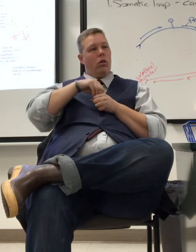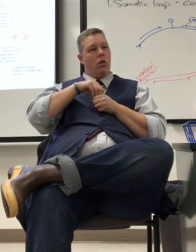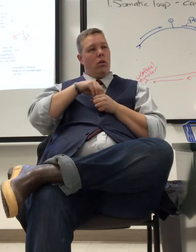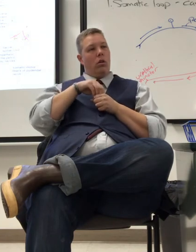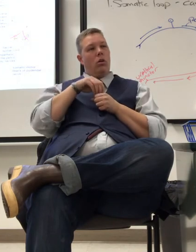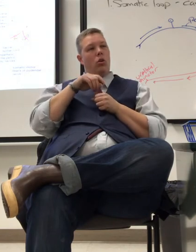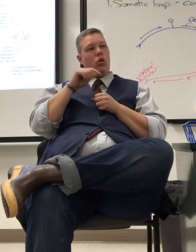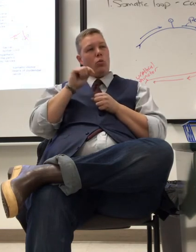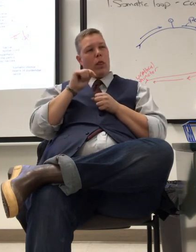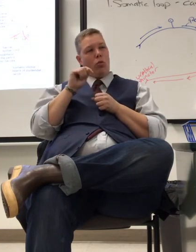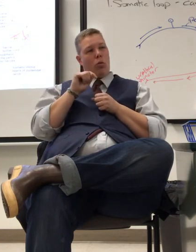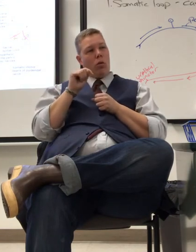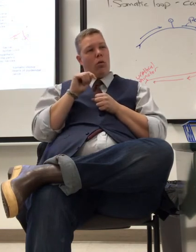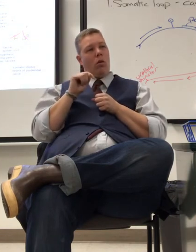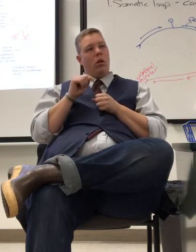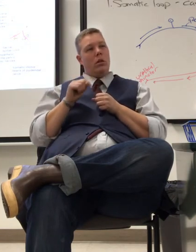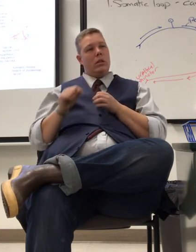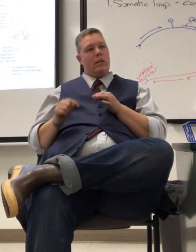urethral